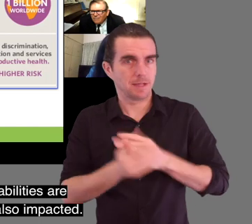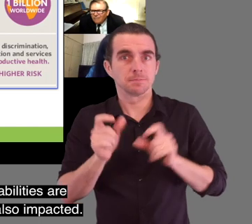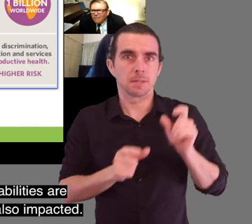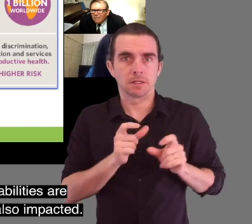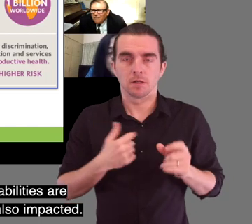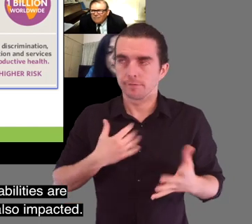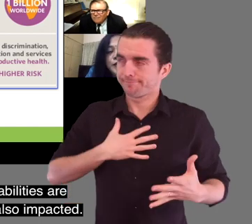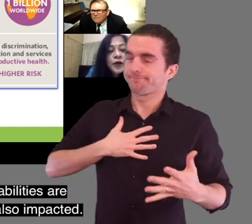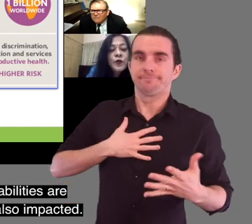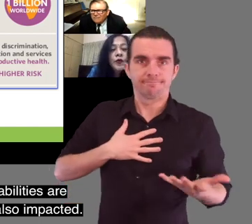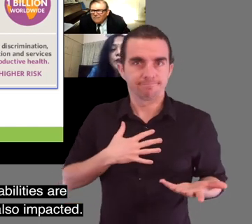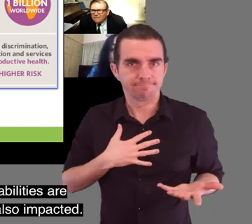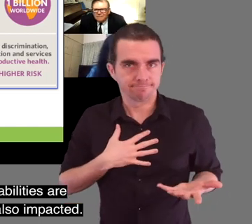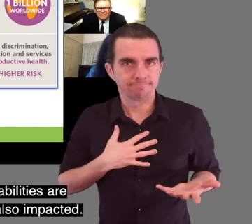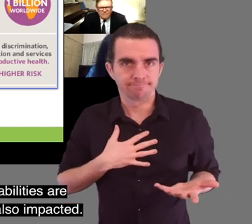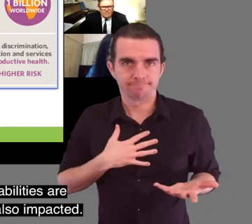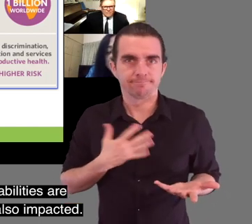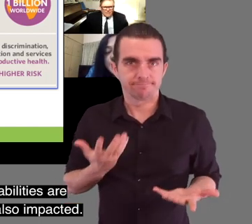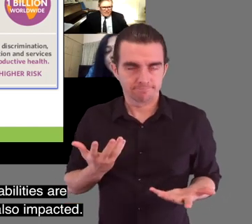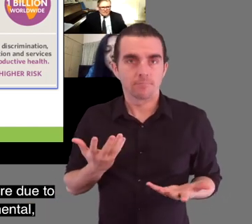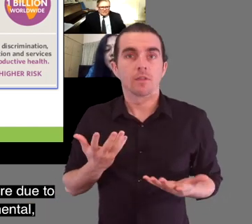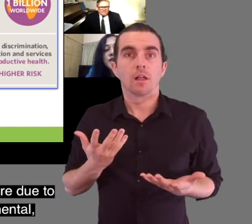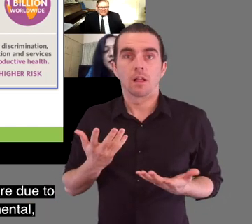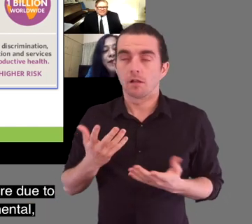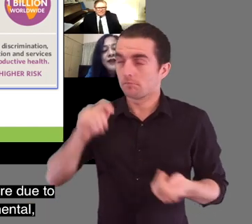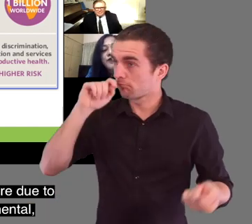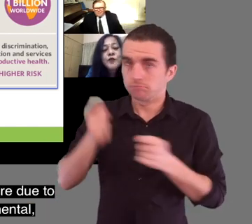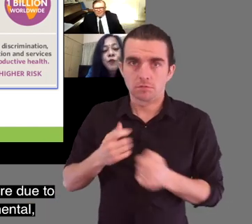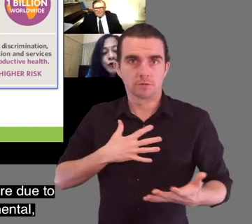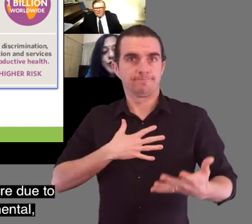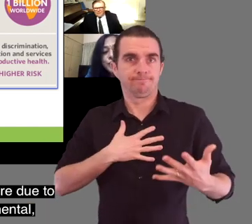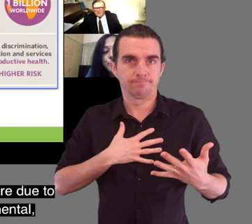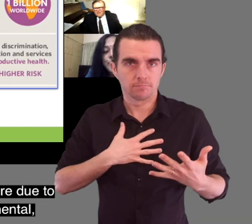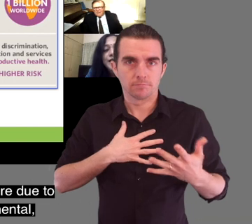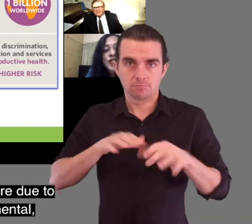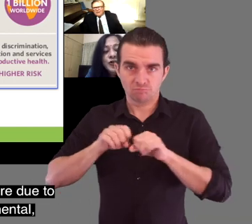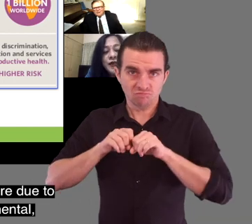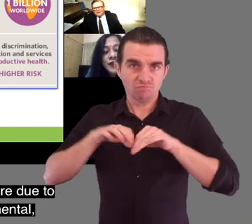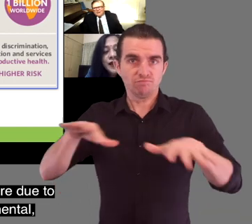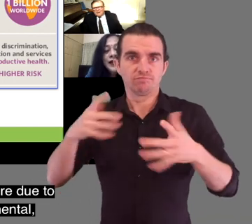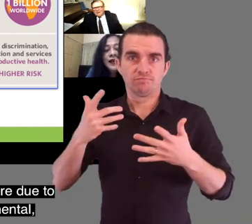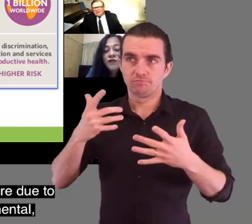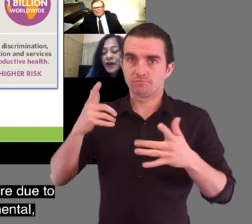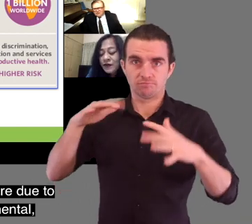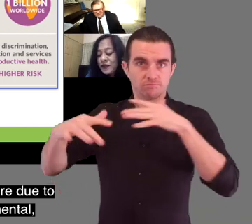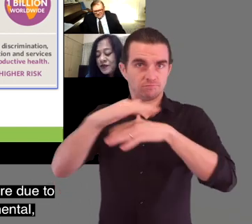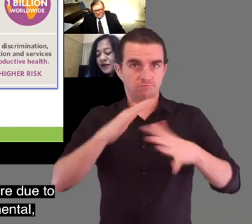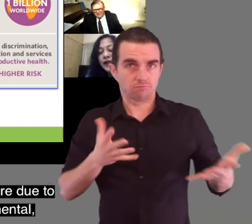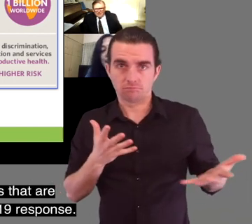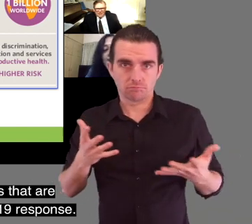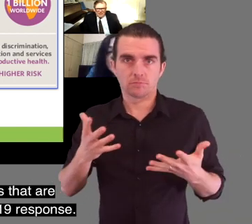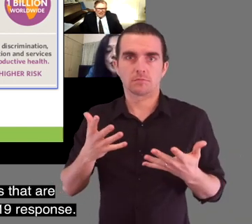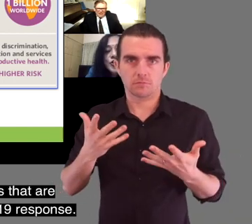the disabled people were also impacted. But this impact was more due to attitudinal,